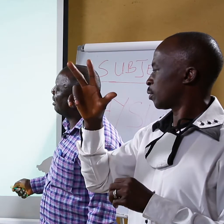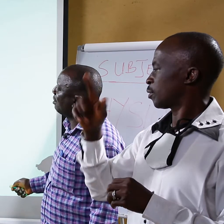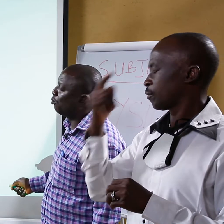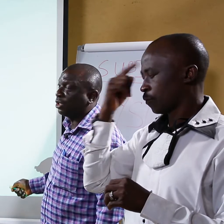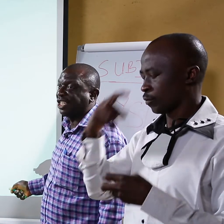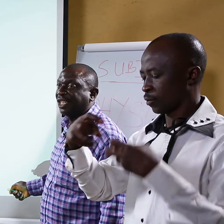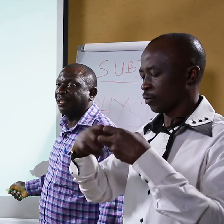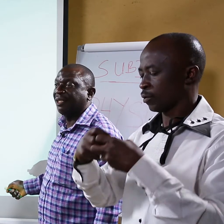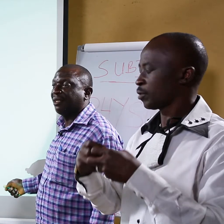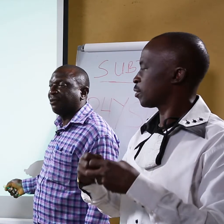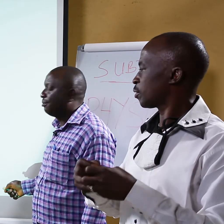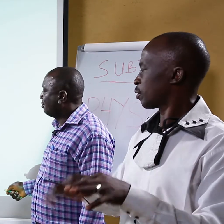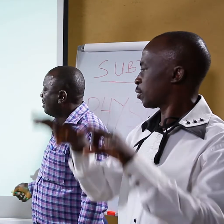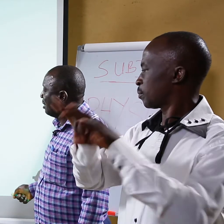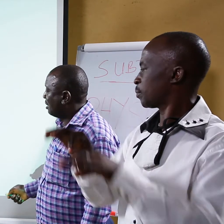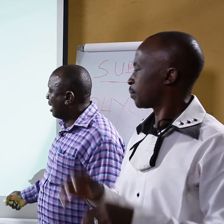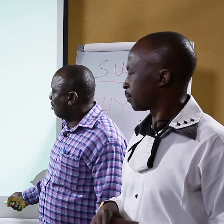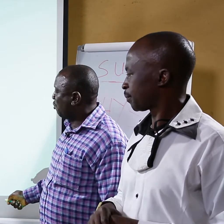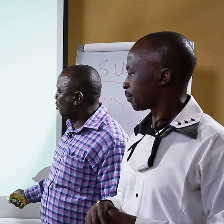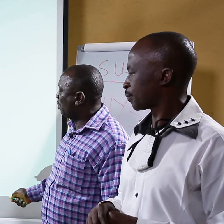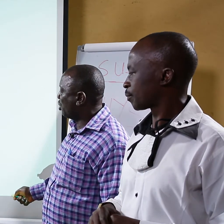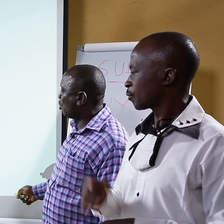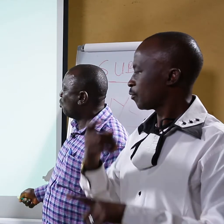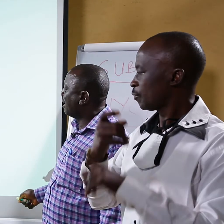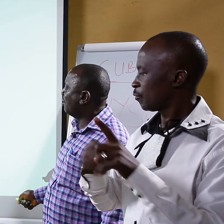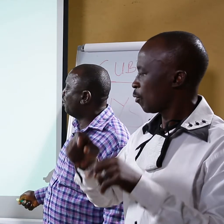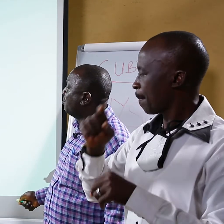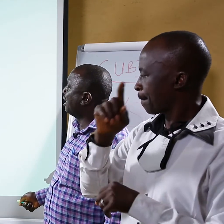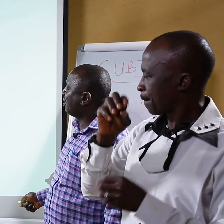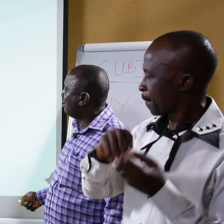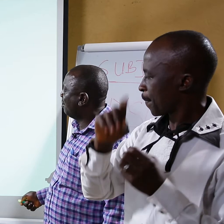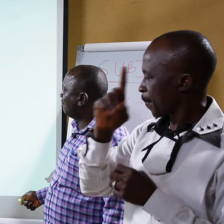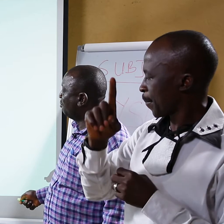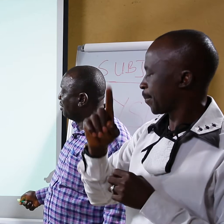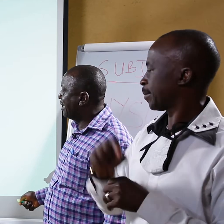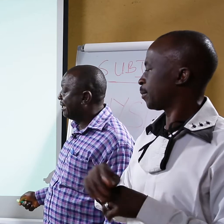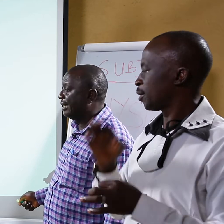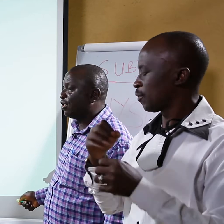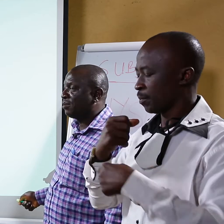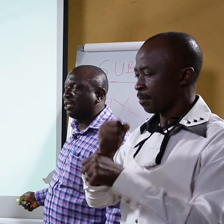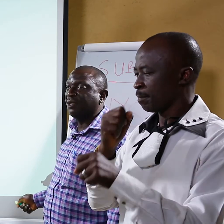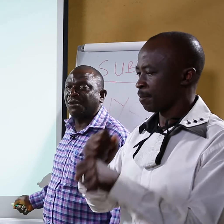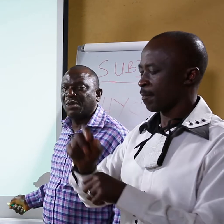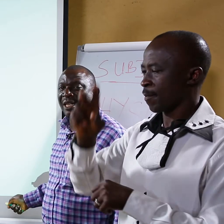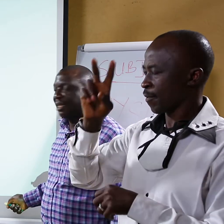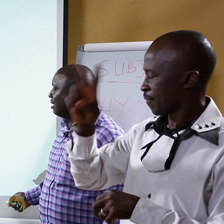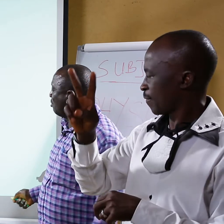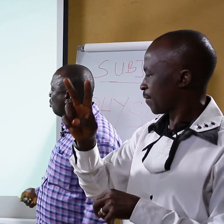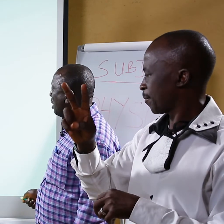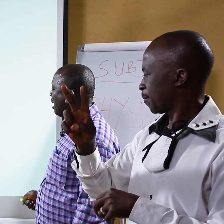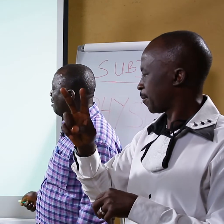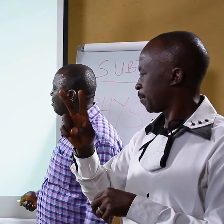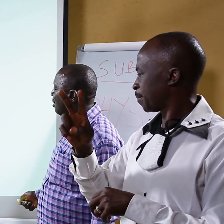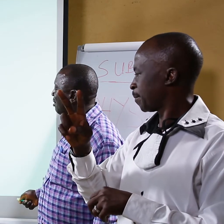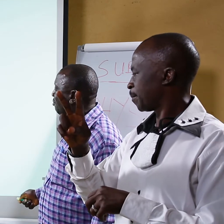electric potential. Now from equation 1, if we make V the subject of the formula, we